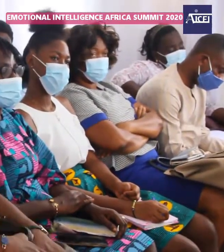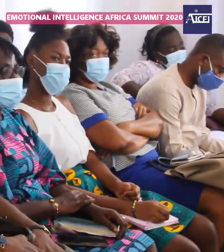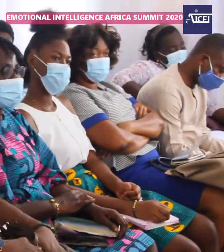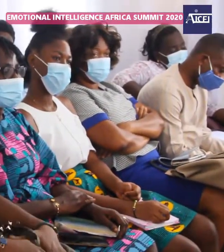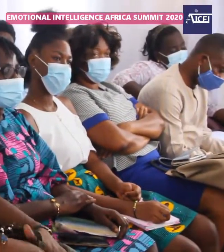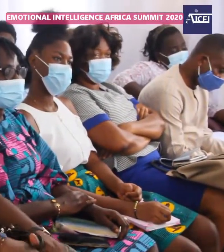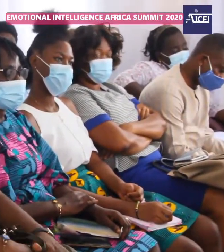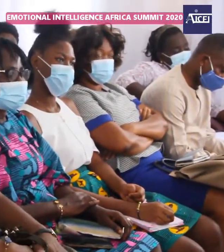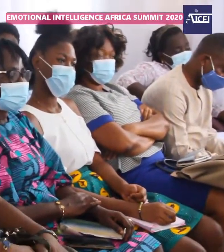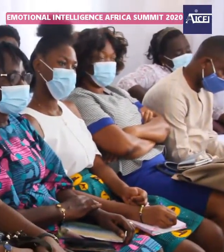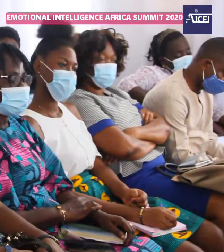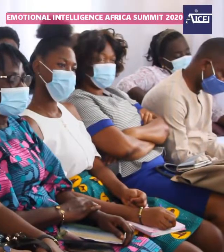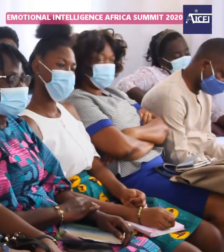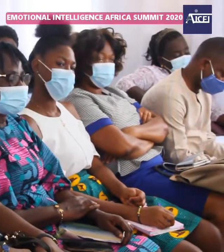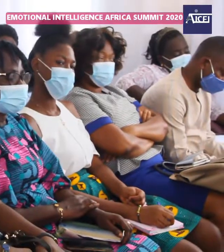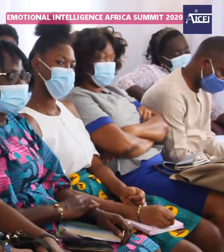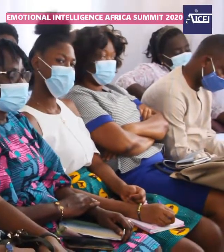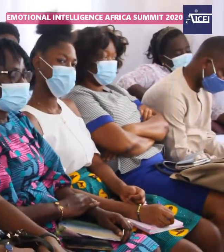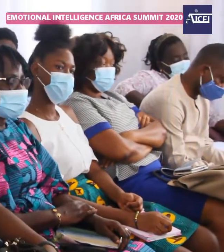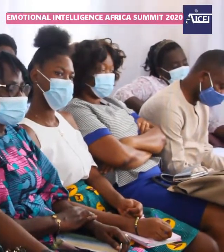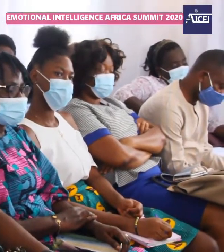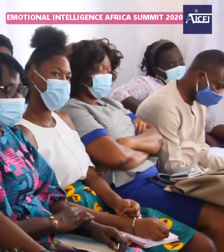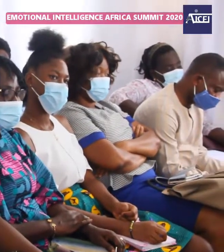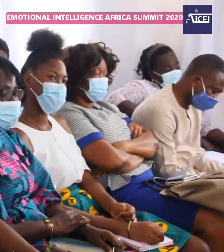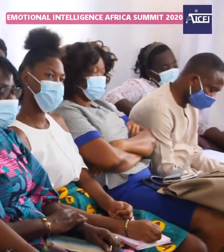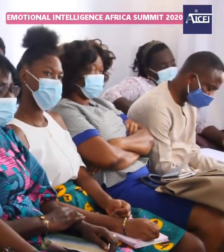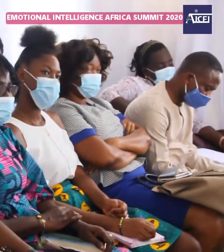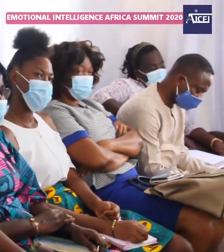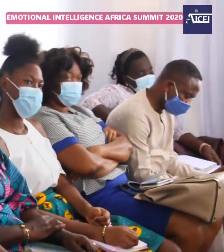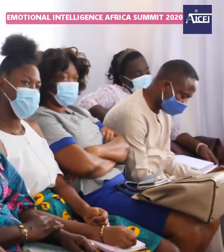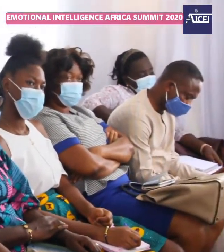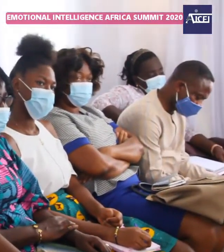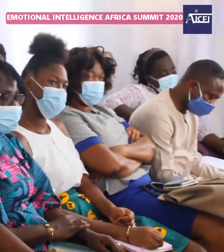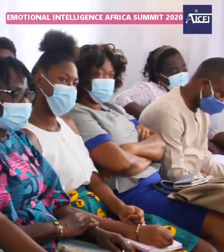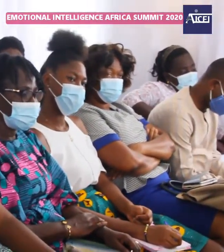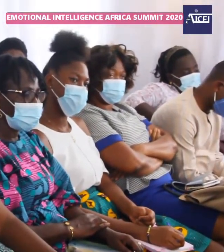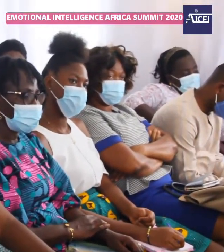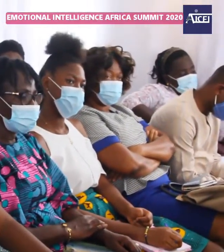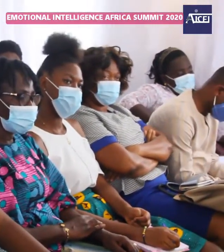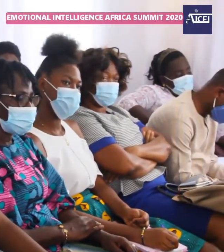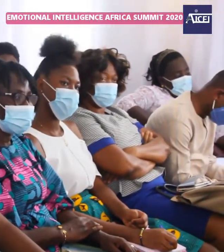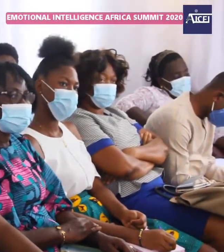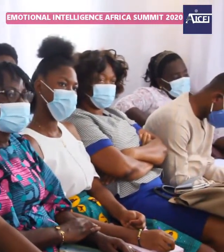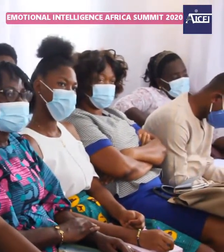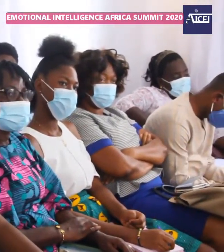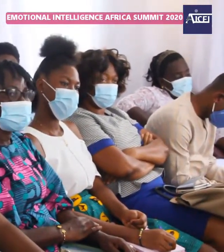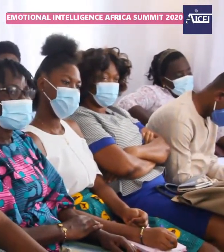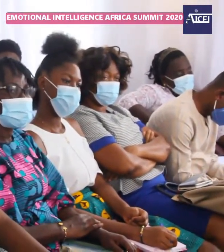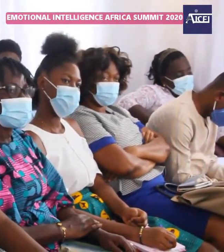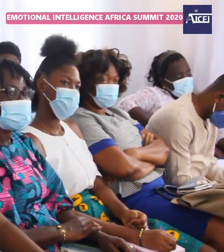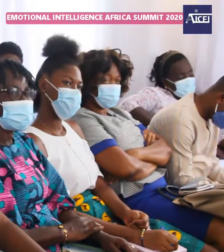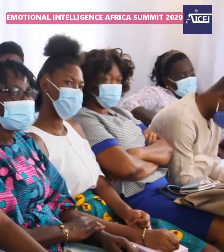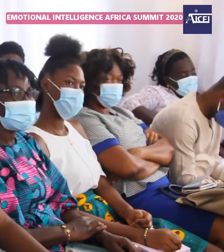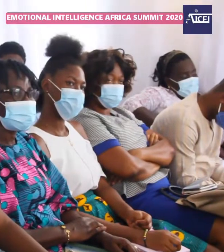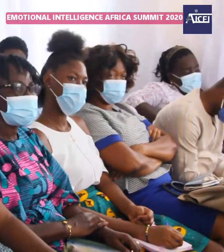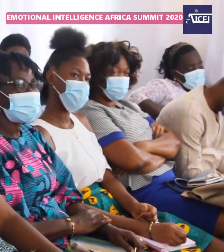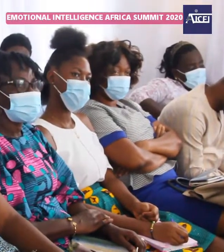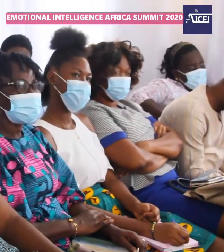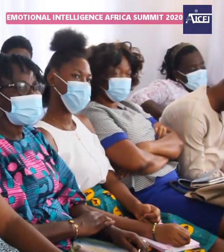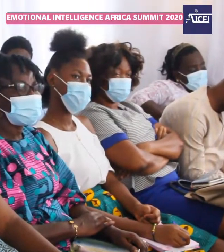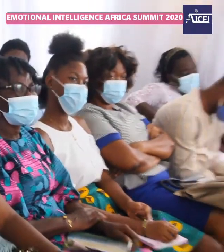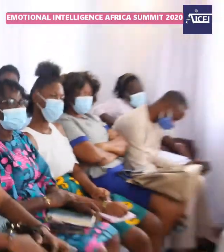absence of superior powers. In fact, today, if some of our children are around and there is